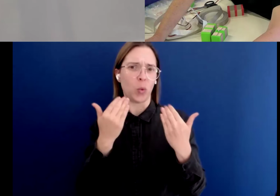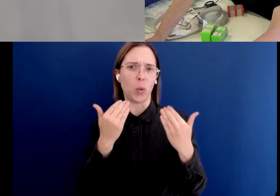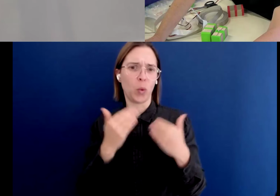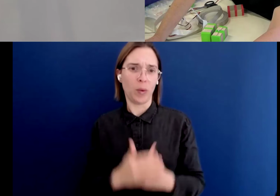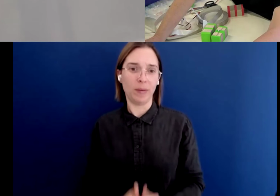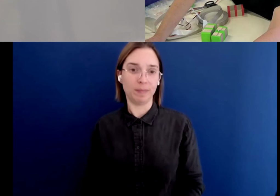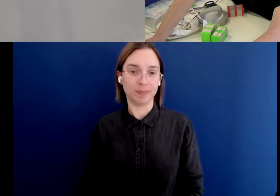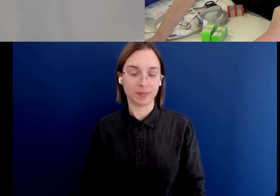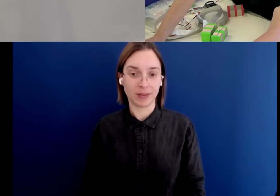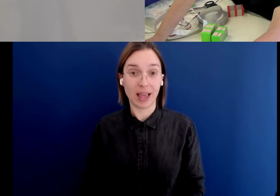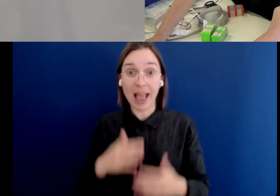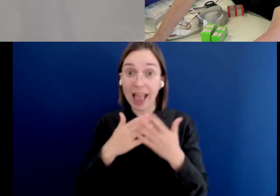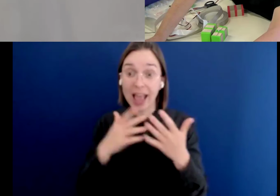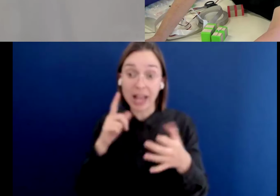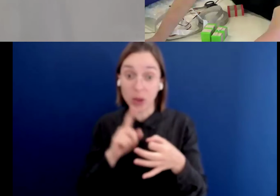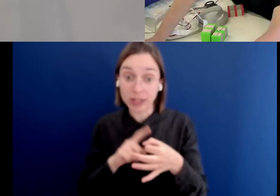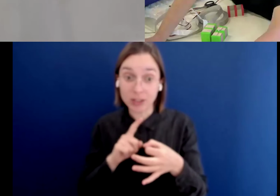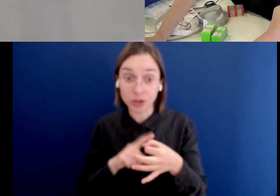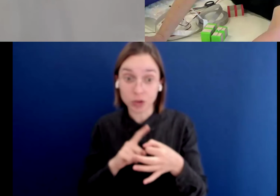Any questions?